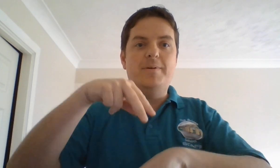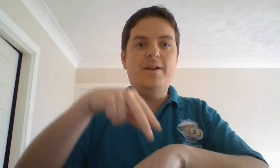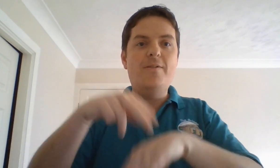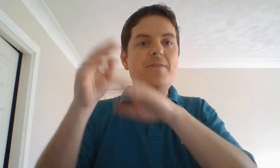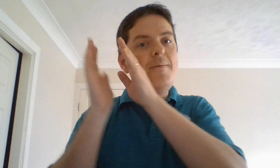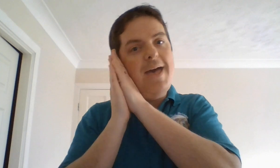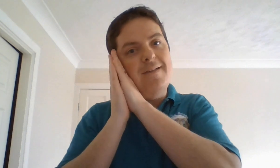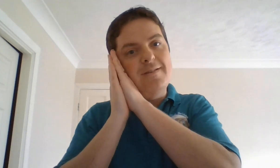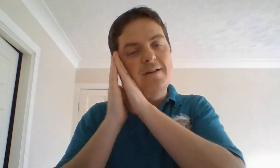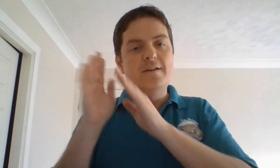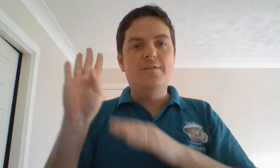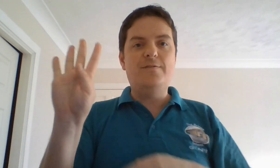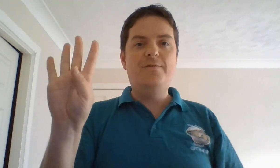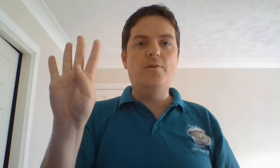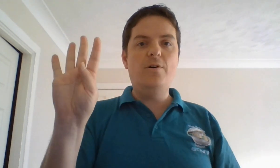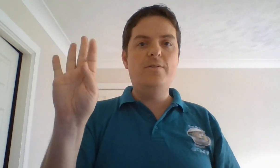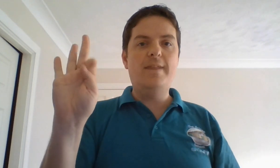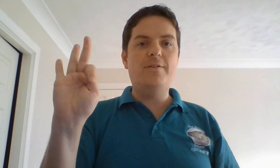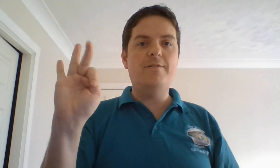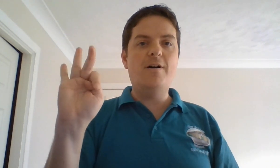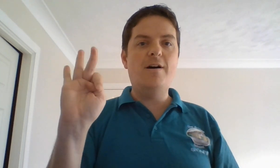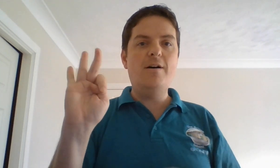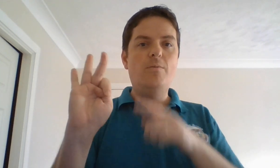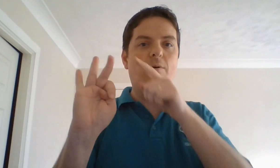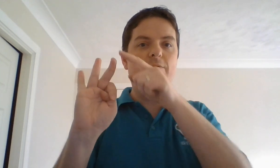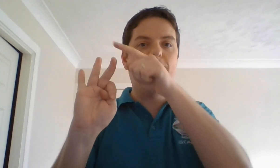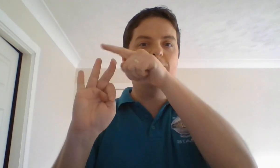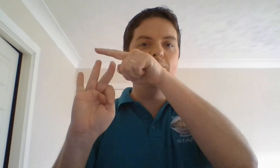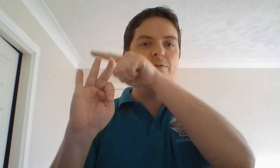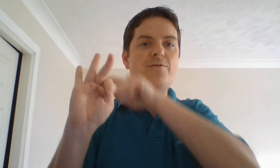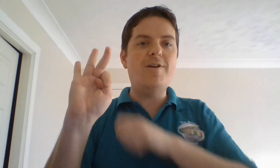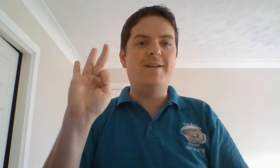on bed. So there One's there are one, two, three.